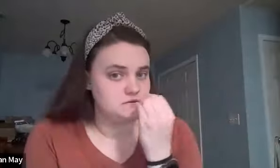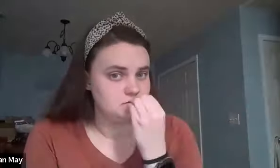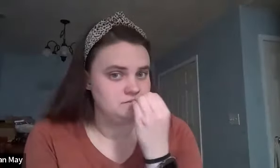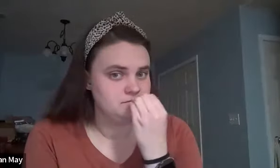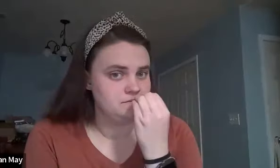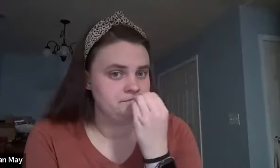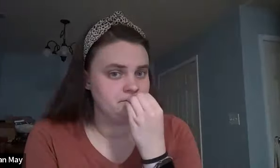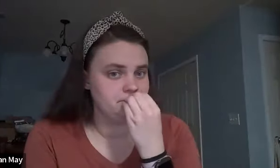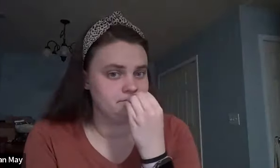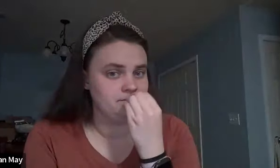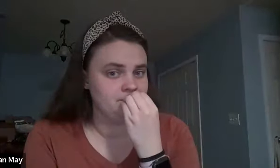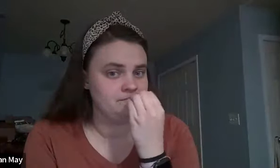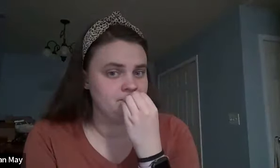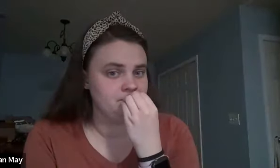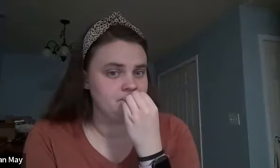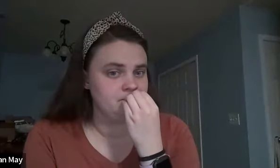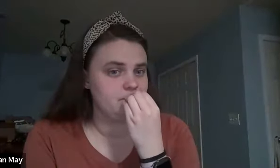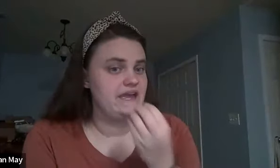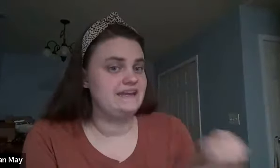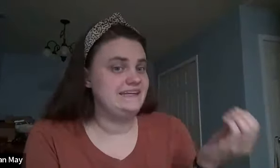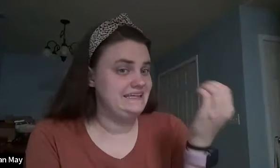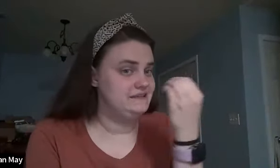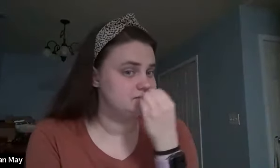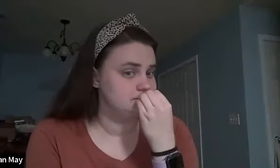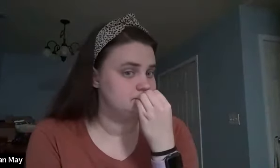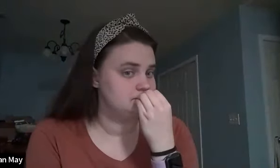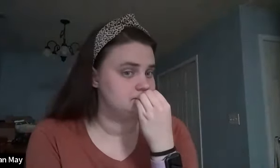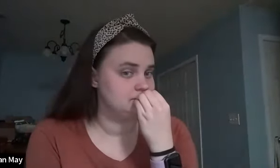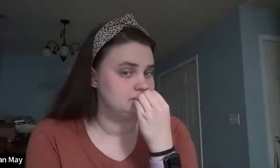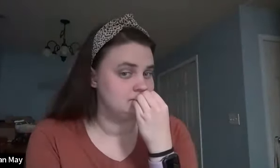food. Then we had eat.